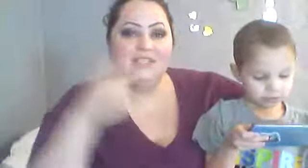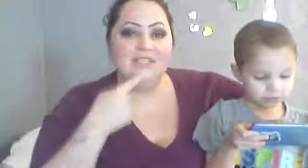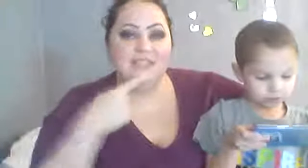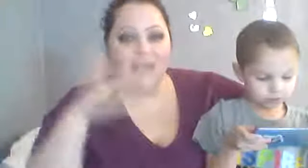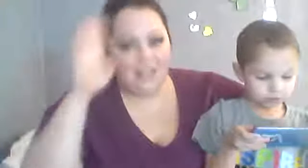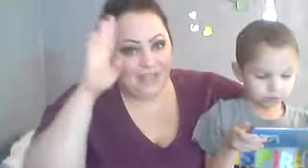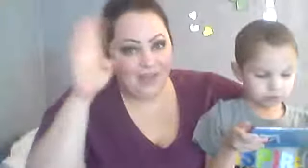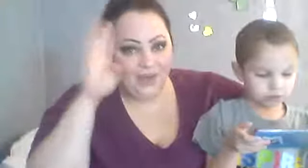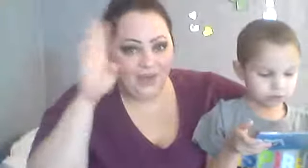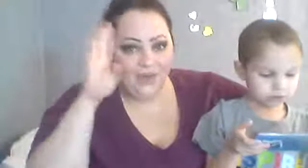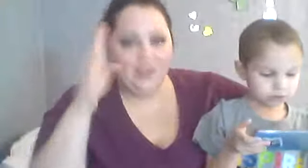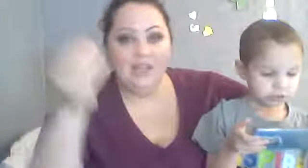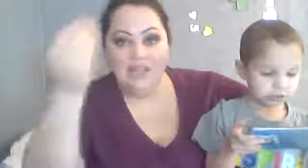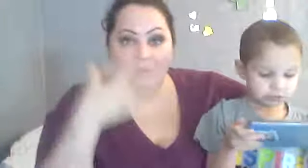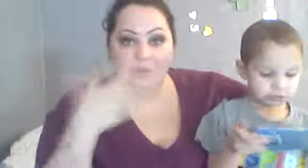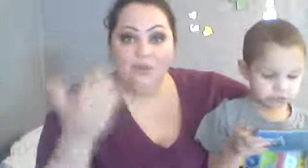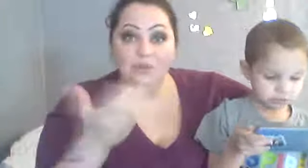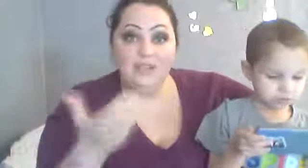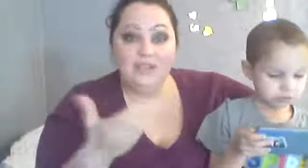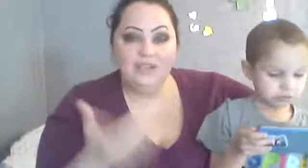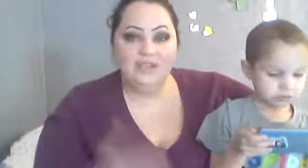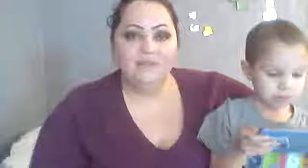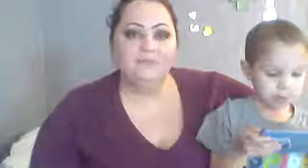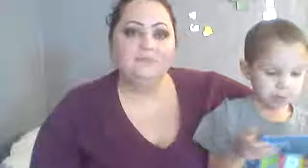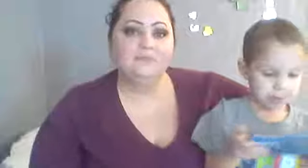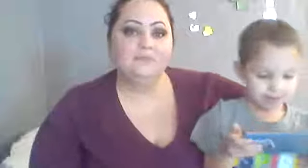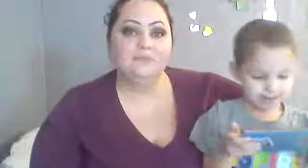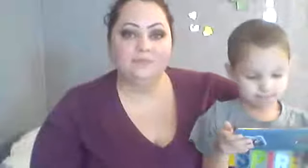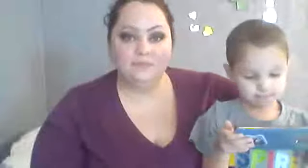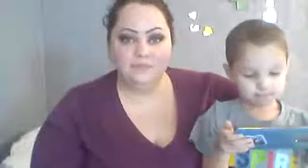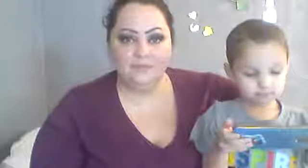say hello. Let me know you're here.